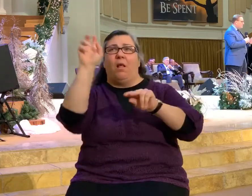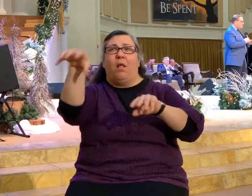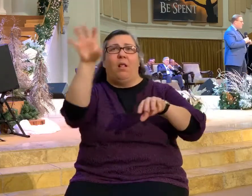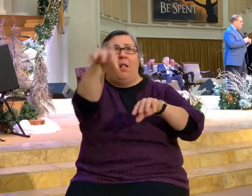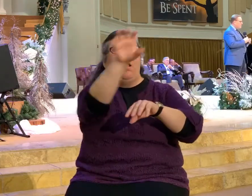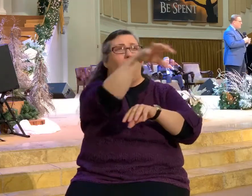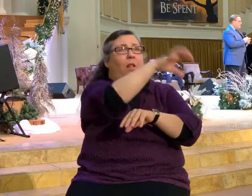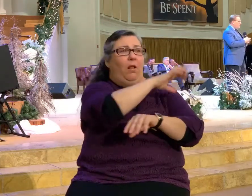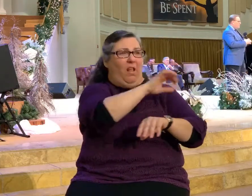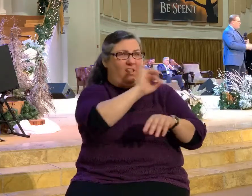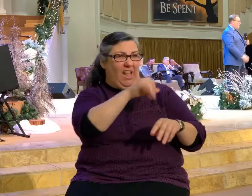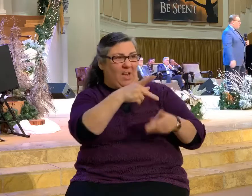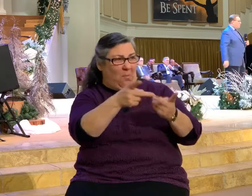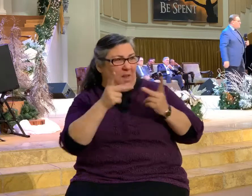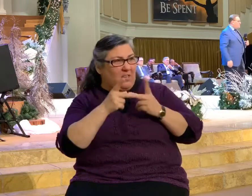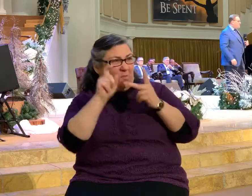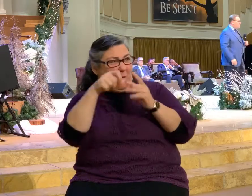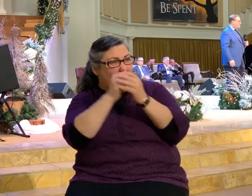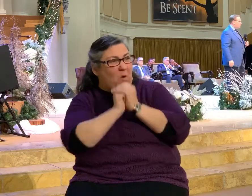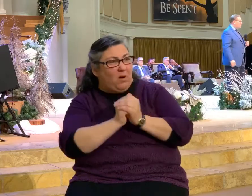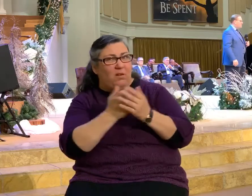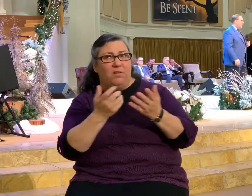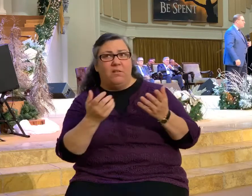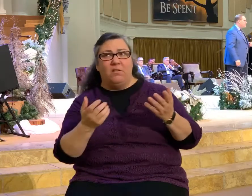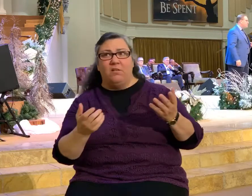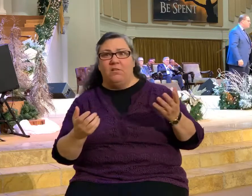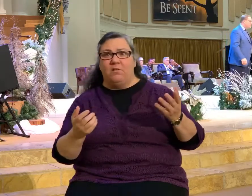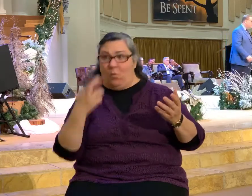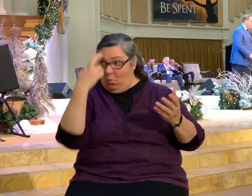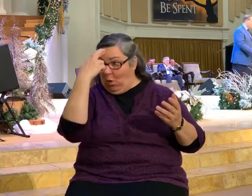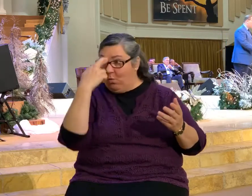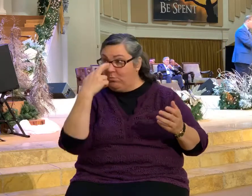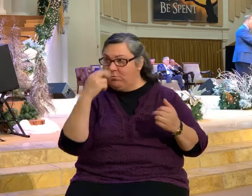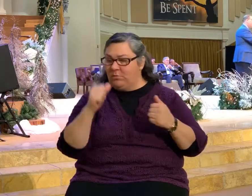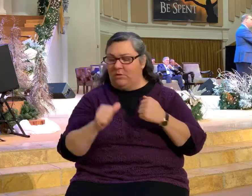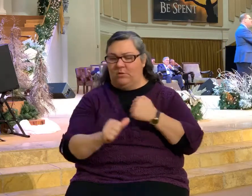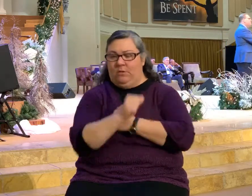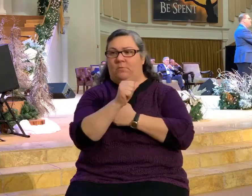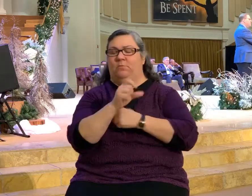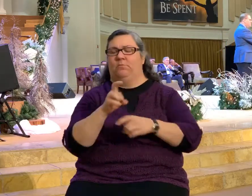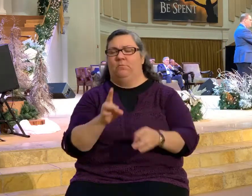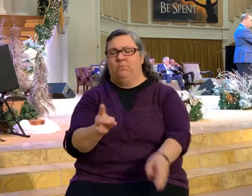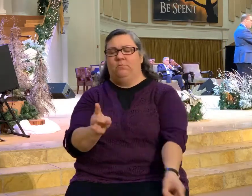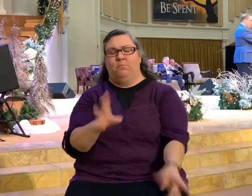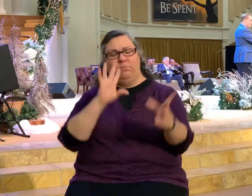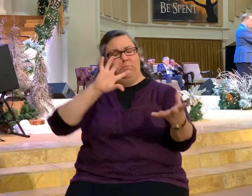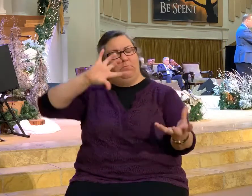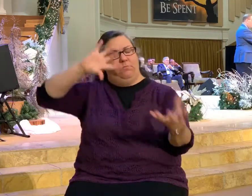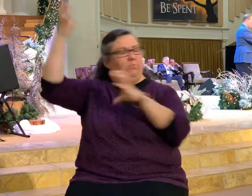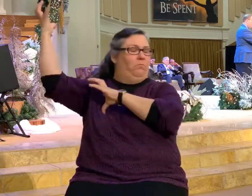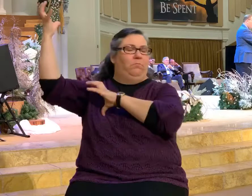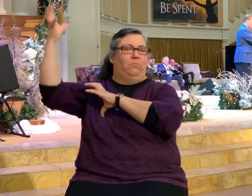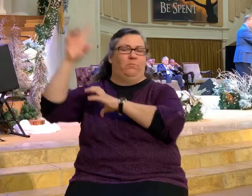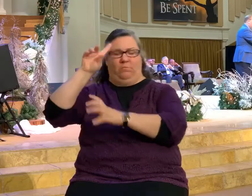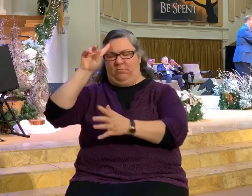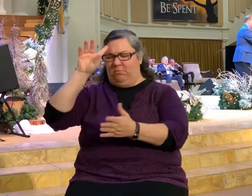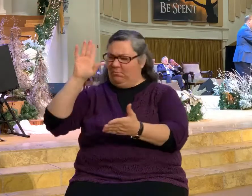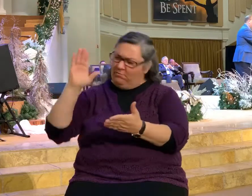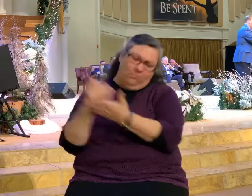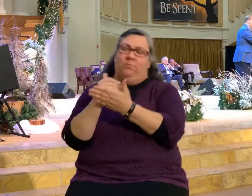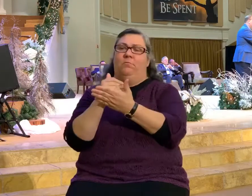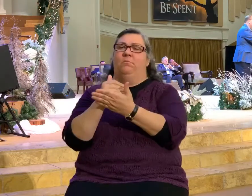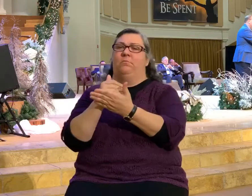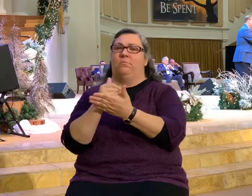worship. Rome was dangerous, corrupt, decadent, and